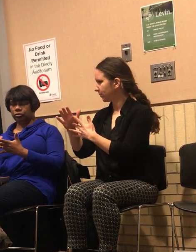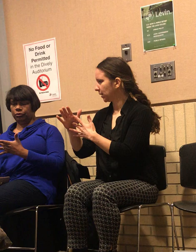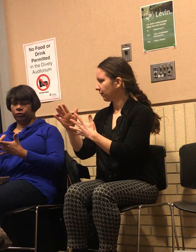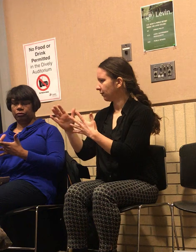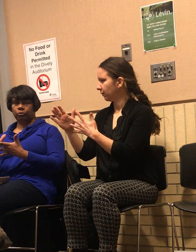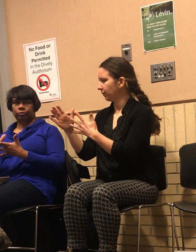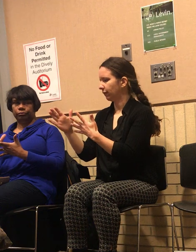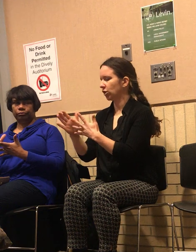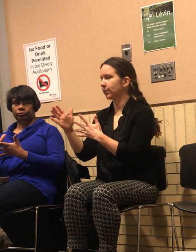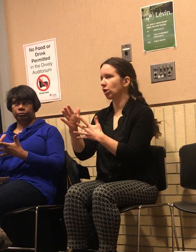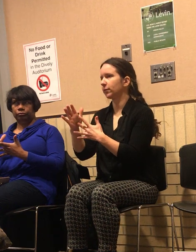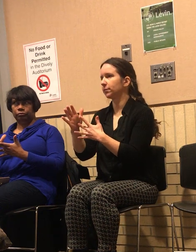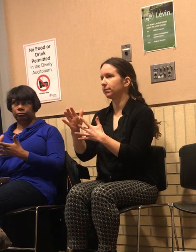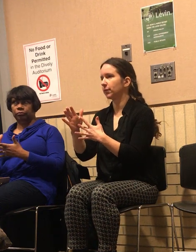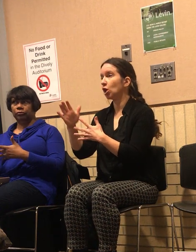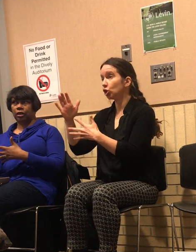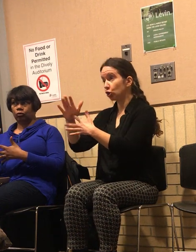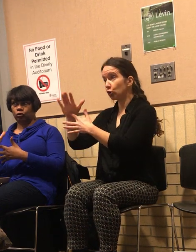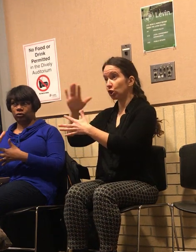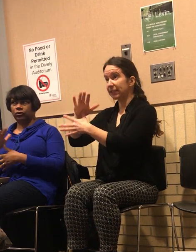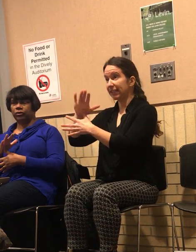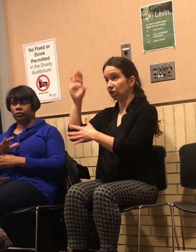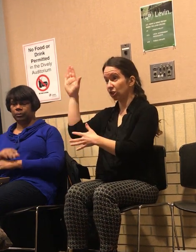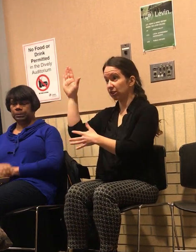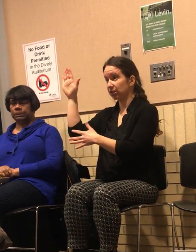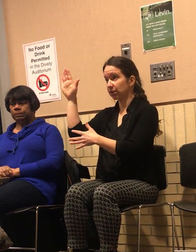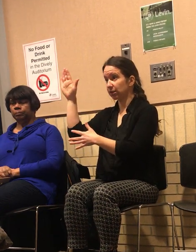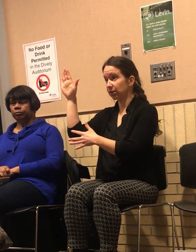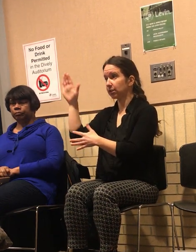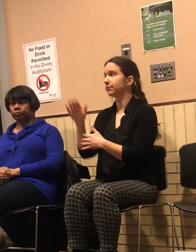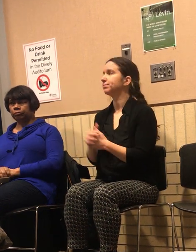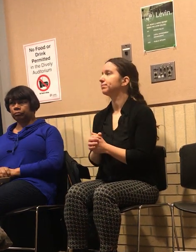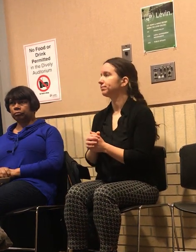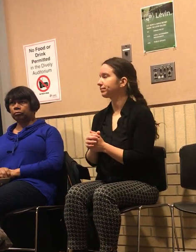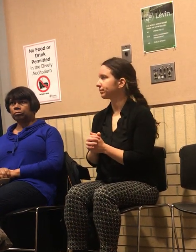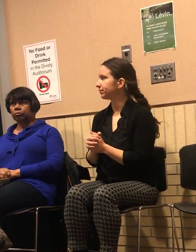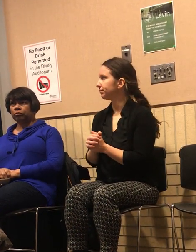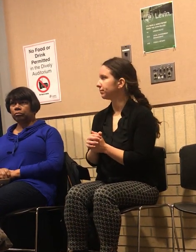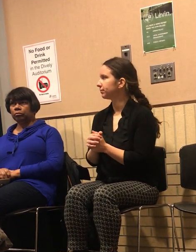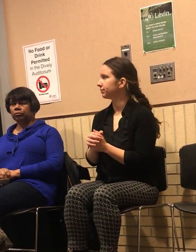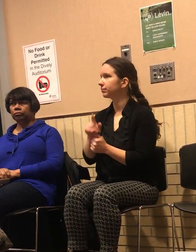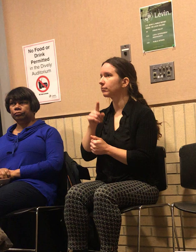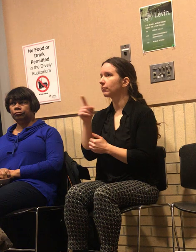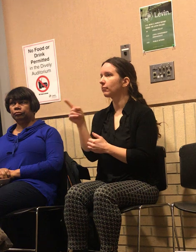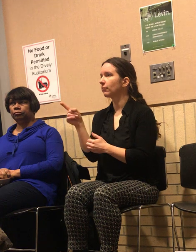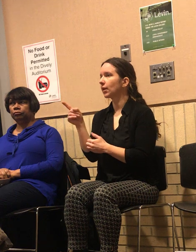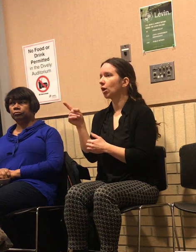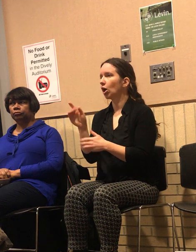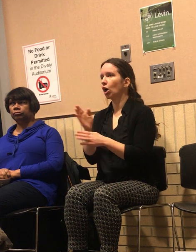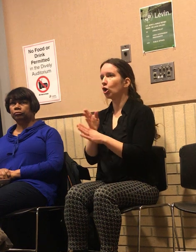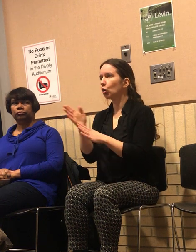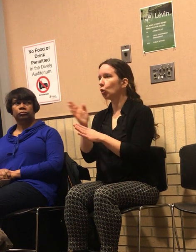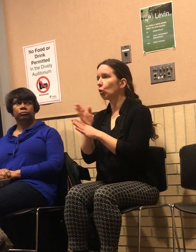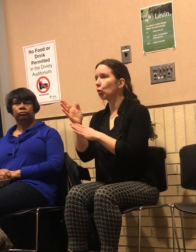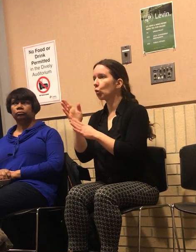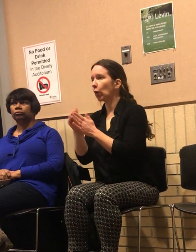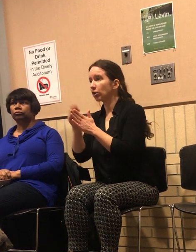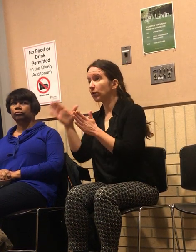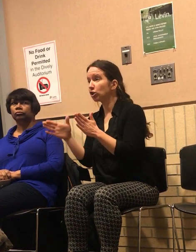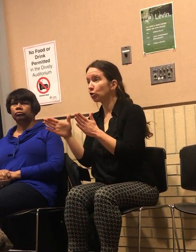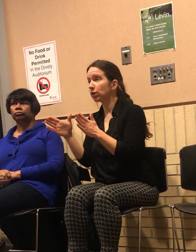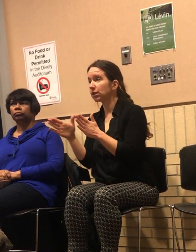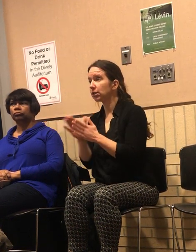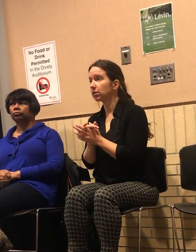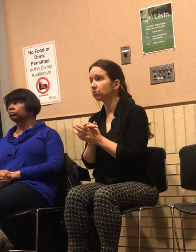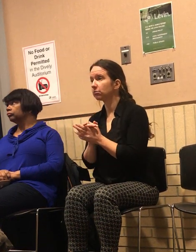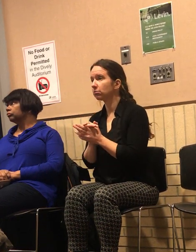And then juniors and seniors or beyonds? Okay. And then any graduate students? No graduate students.